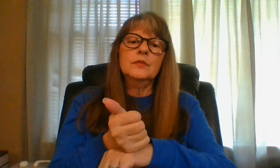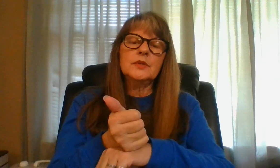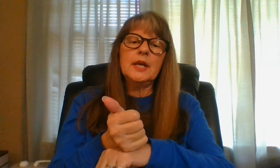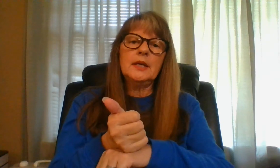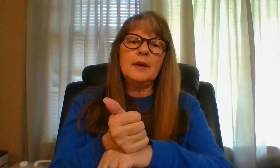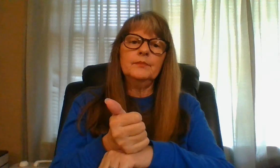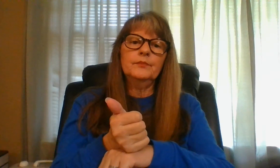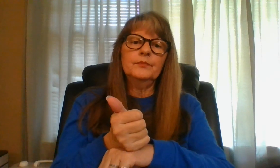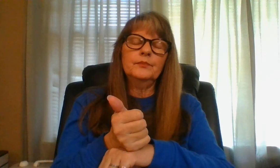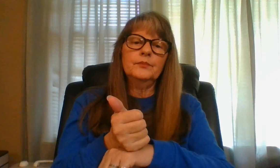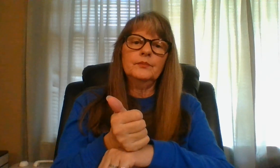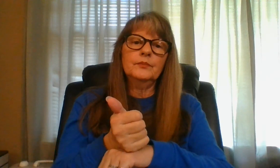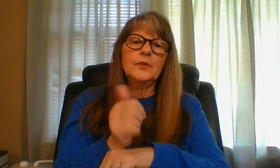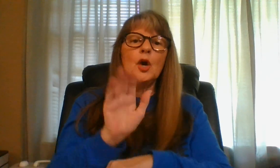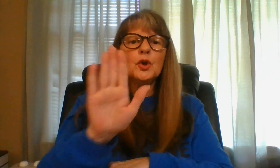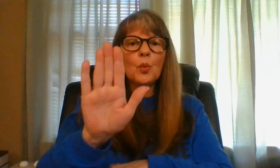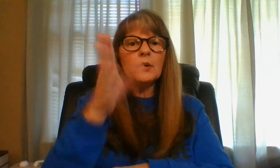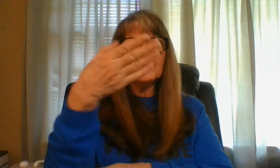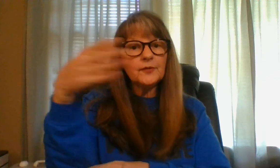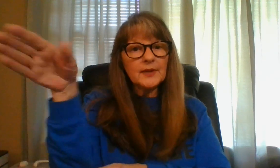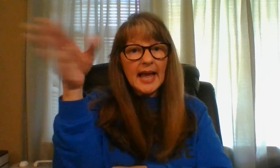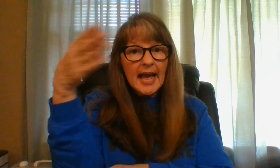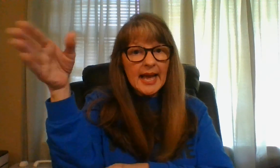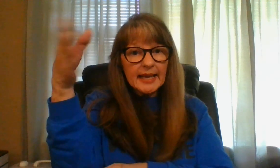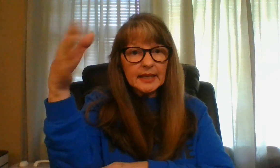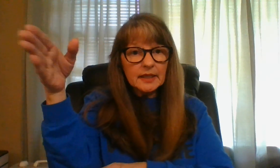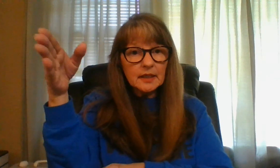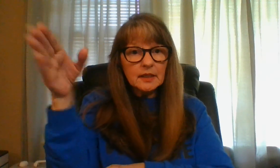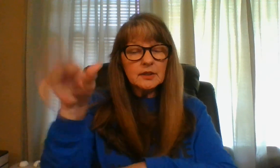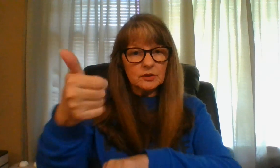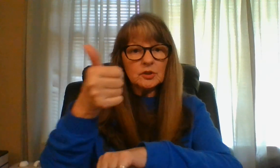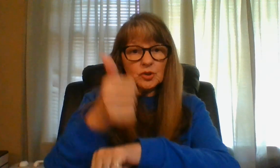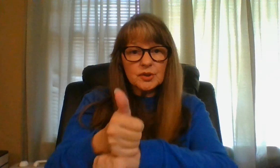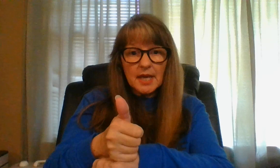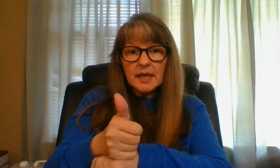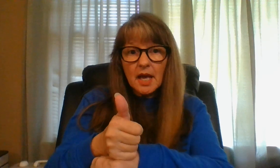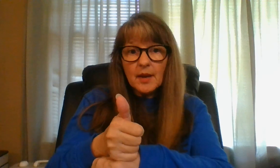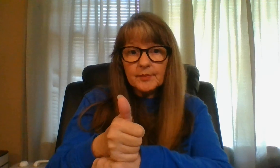set it up. Your flag, did you set it up?